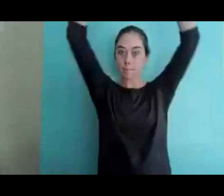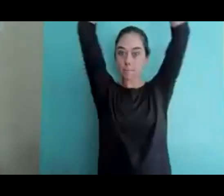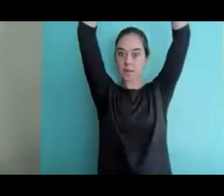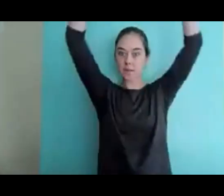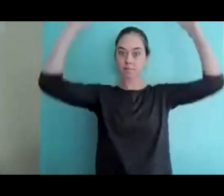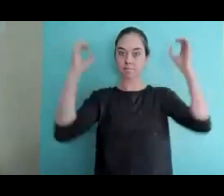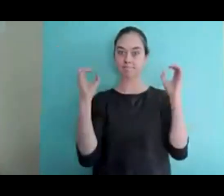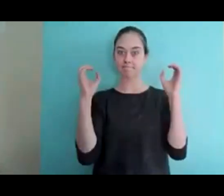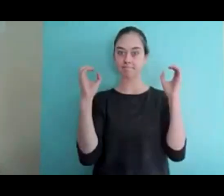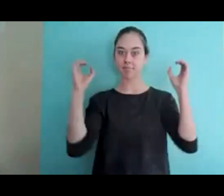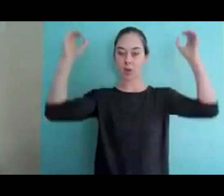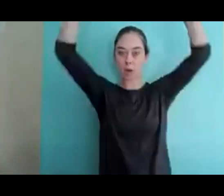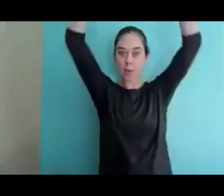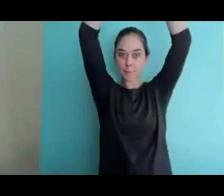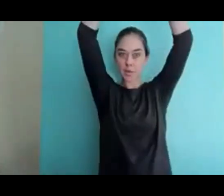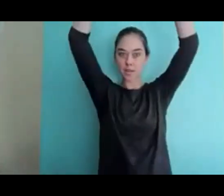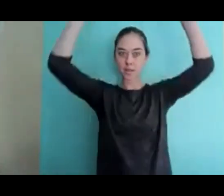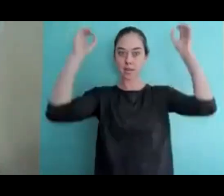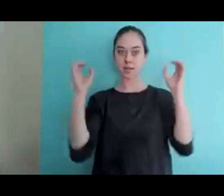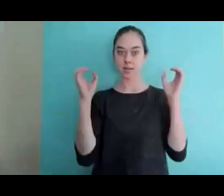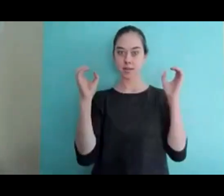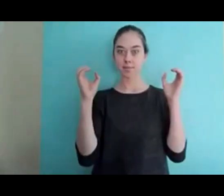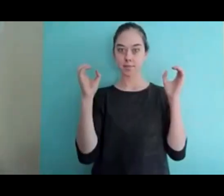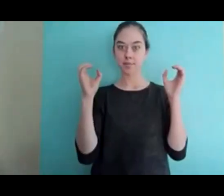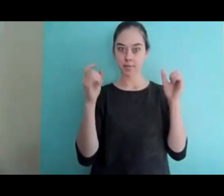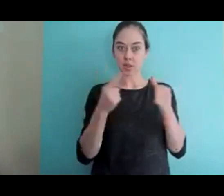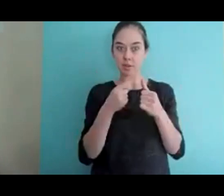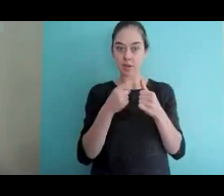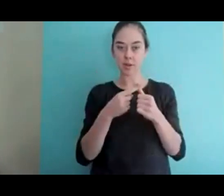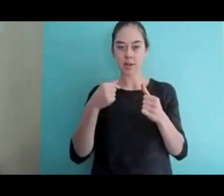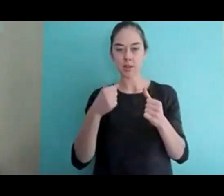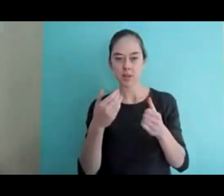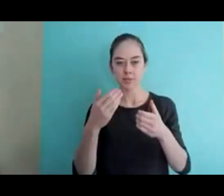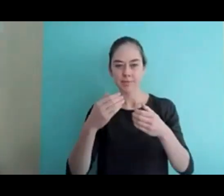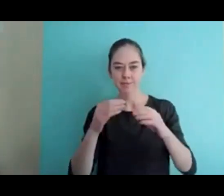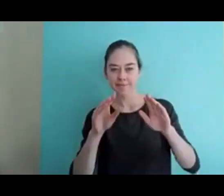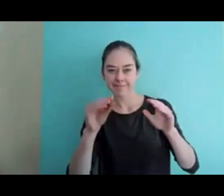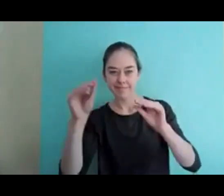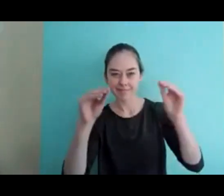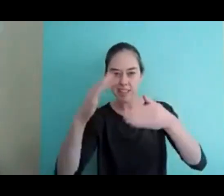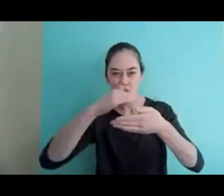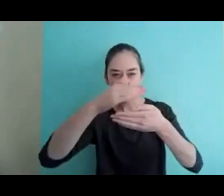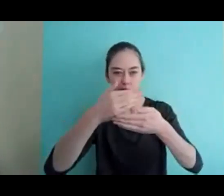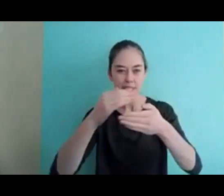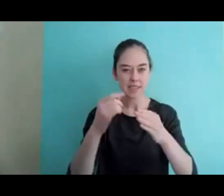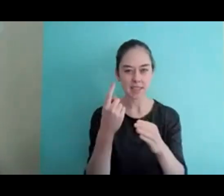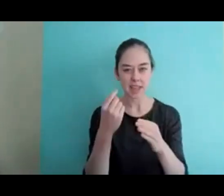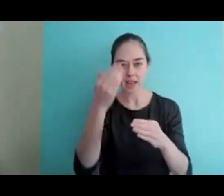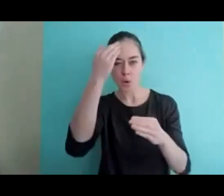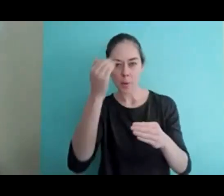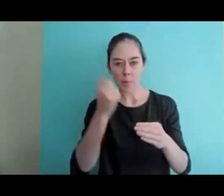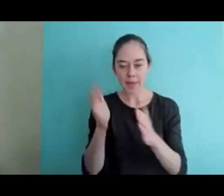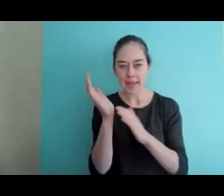Okay, overhead press. Okay, I'll just move up the screen just a little tiny bit just because I know my hands are